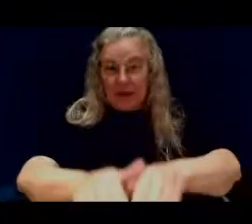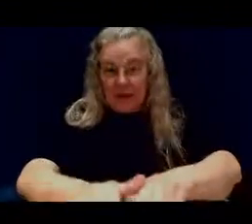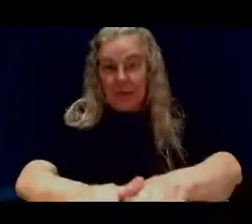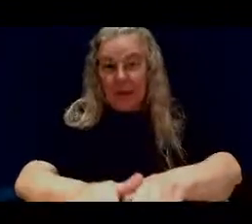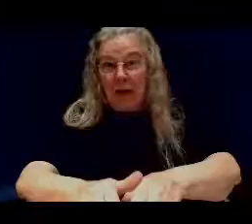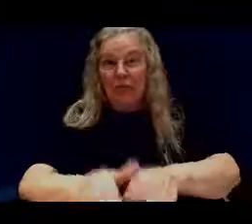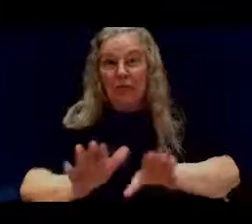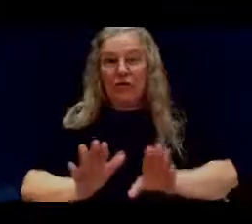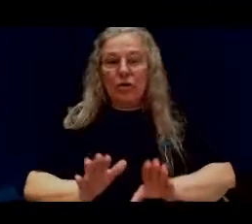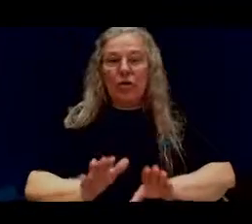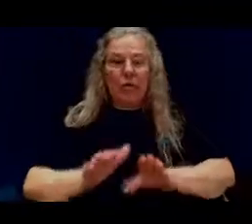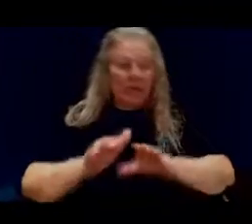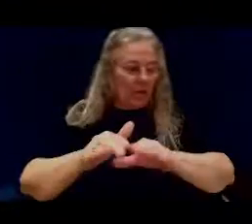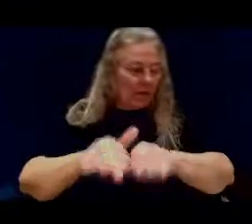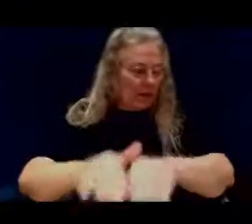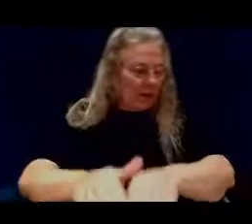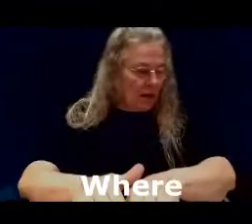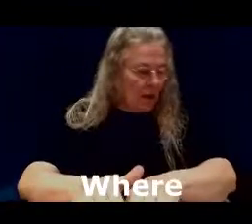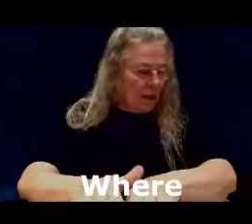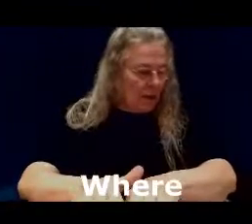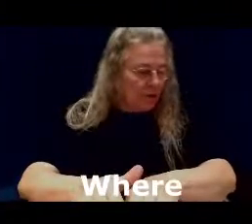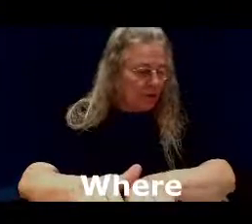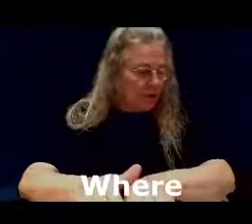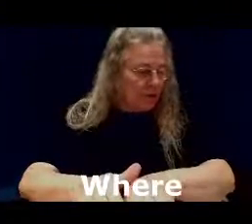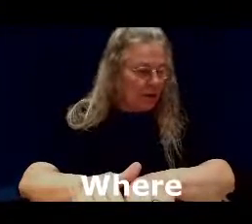little mound of dirt, make that little mound of dirt there.